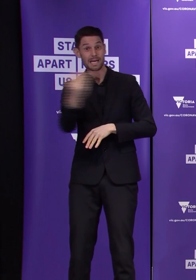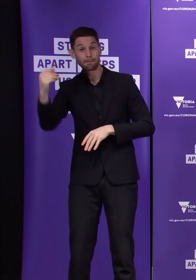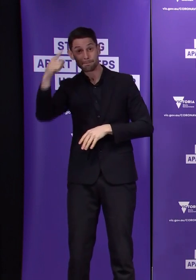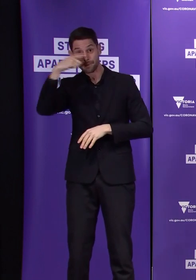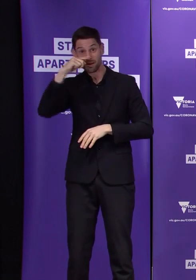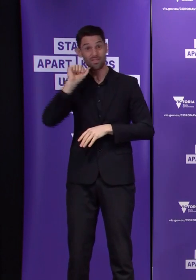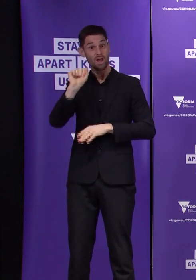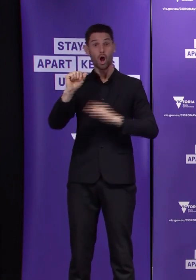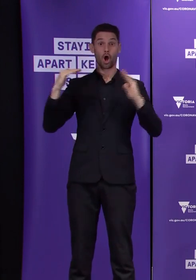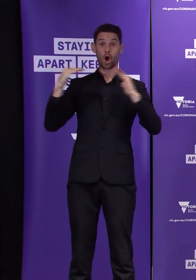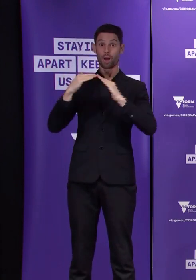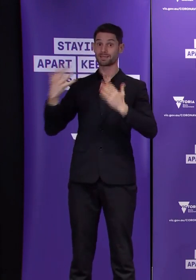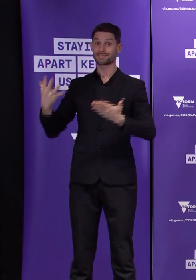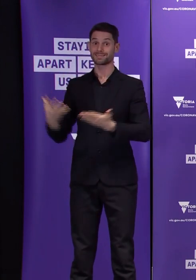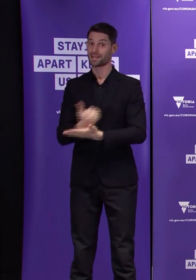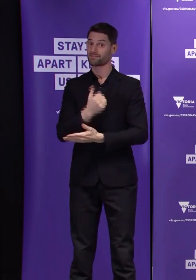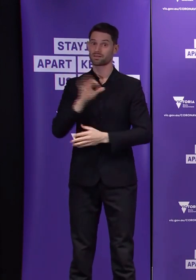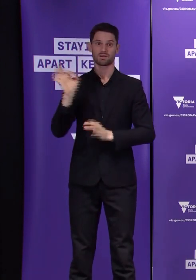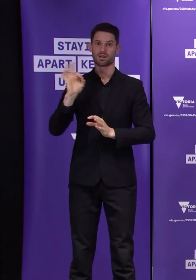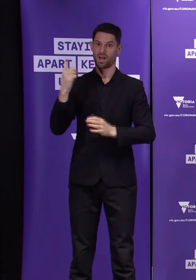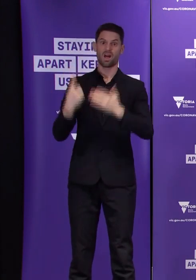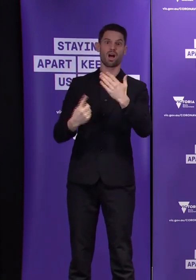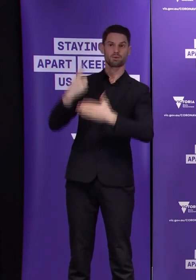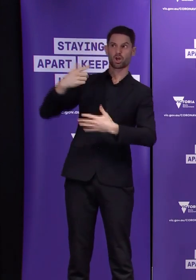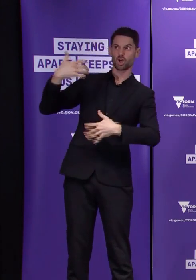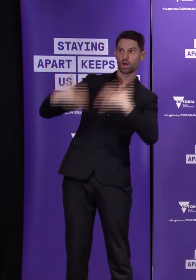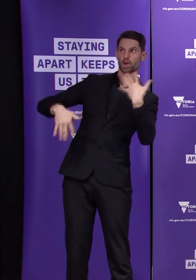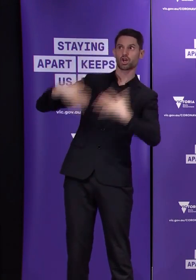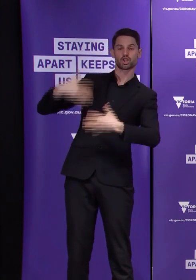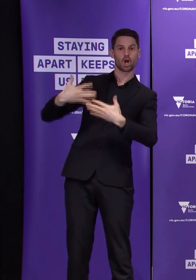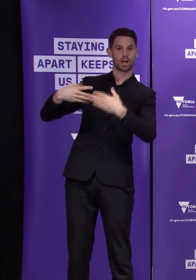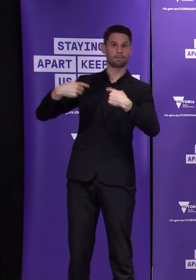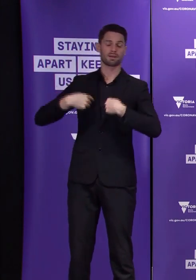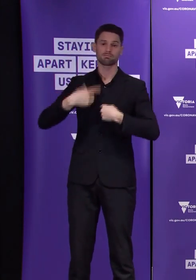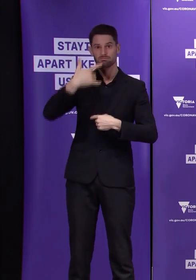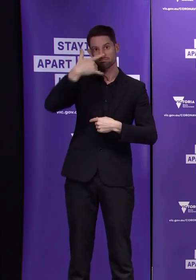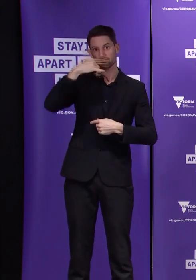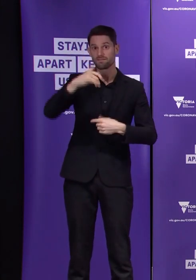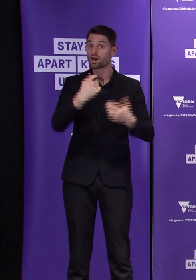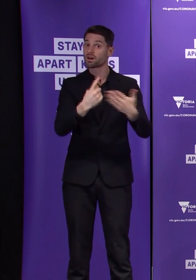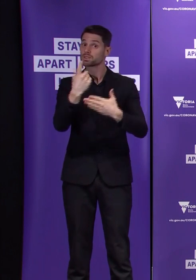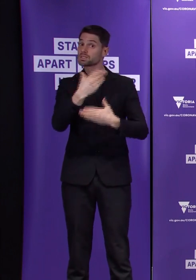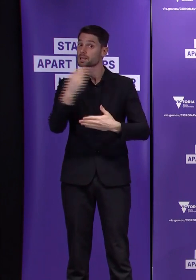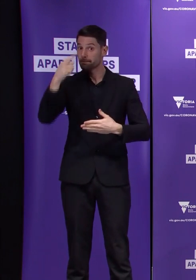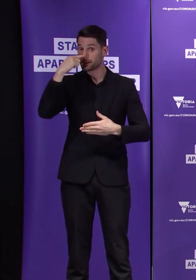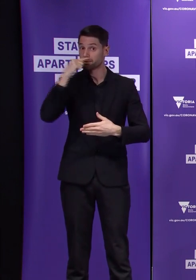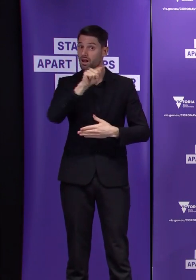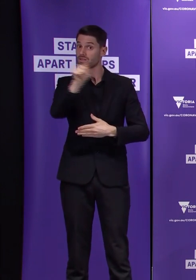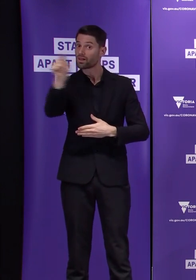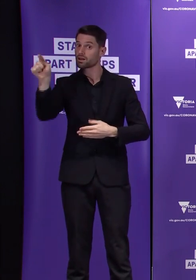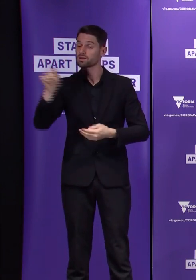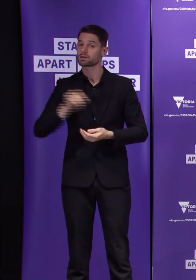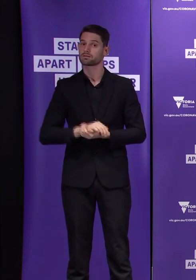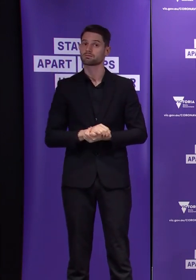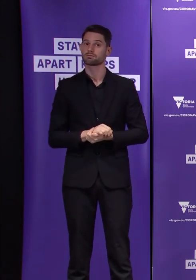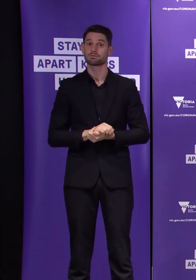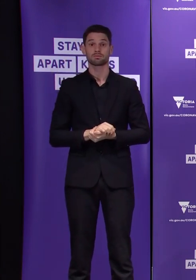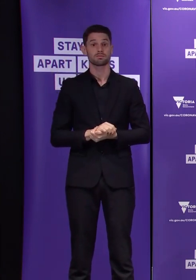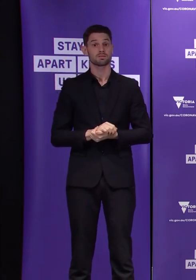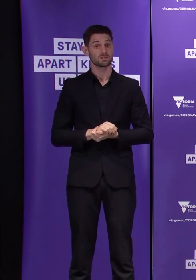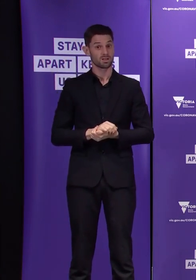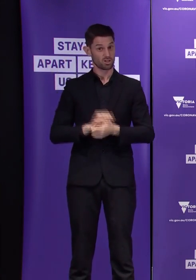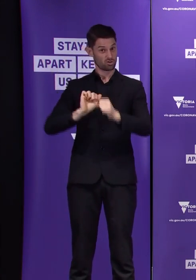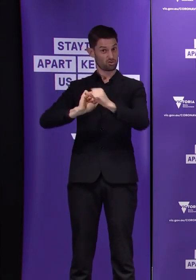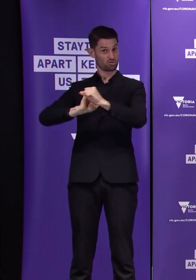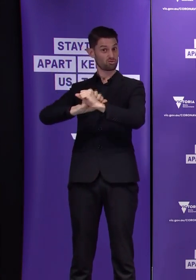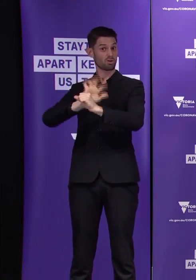place to be, as sad a reality as that is. And I know that the pandemic presents really unique challenges